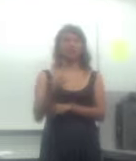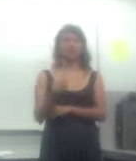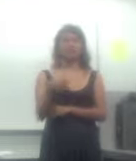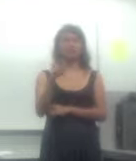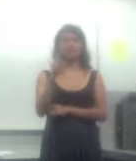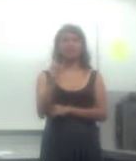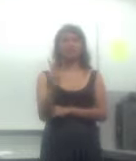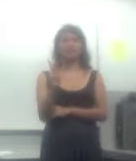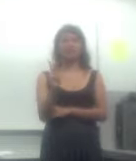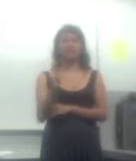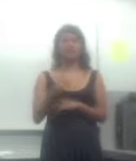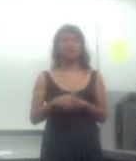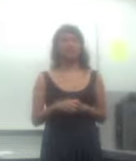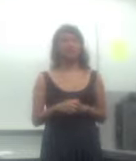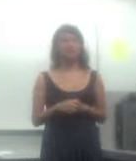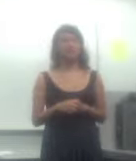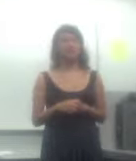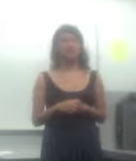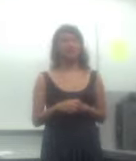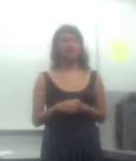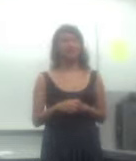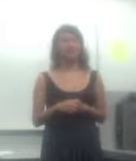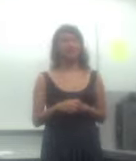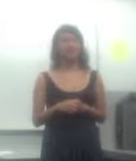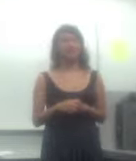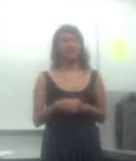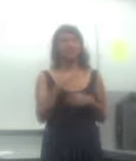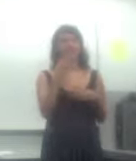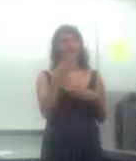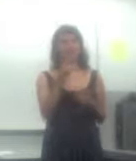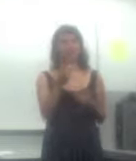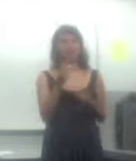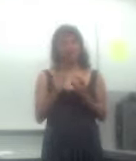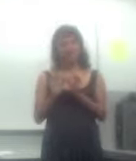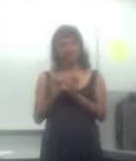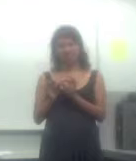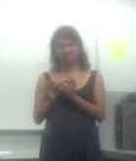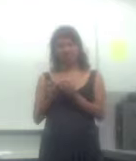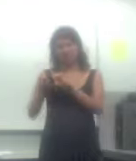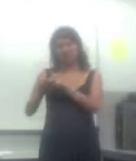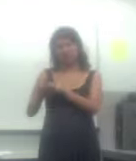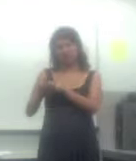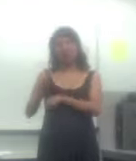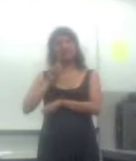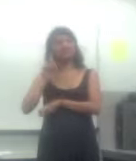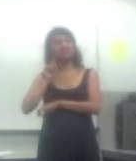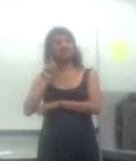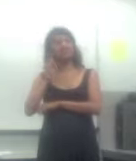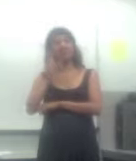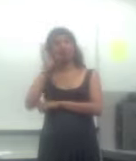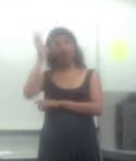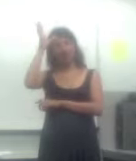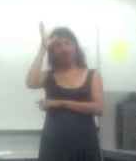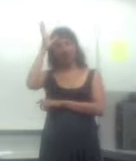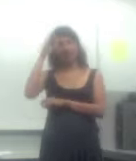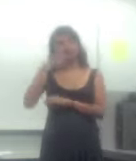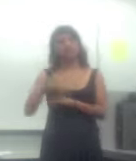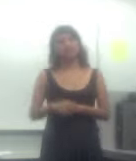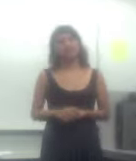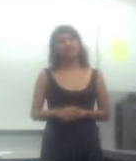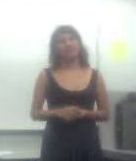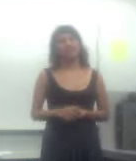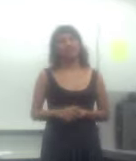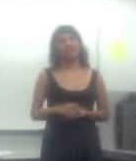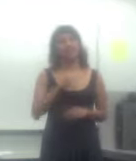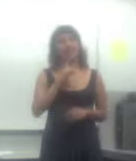interpreter for 2 of the deaf parents. I learned a lot just talking to them. I actually got scolded because I wasn't